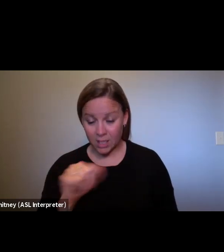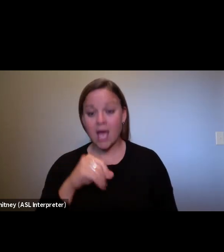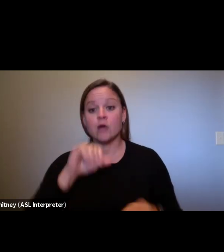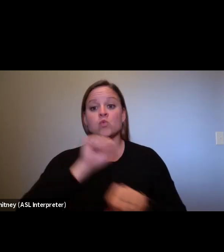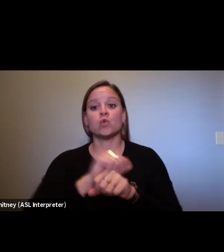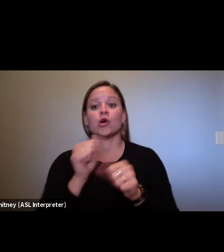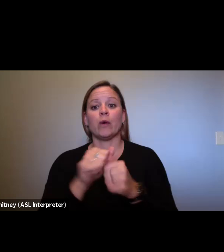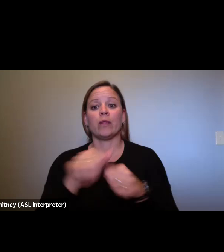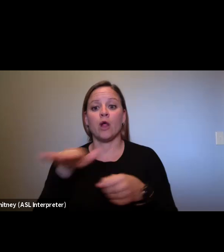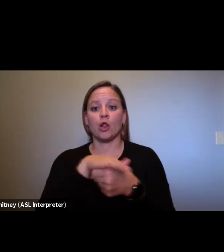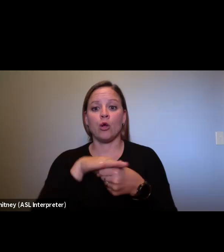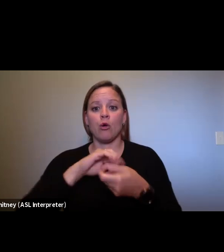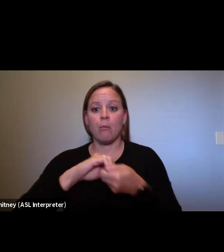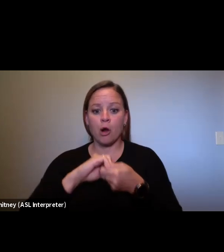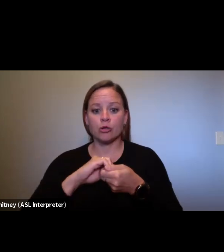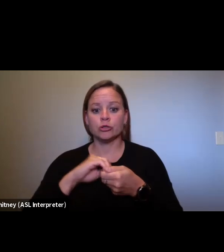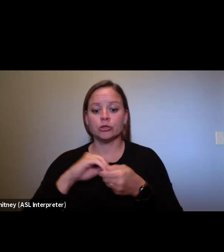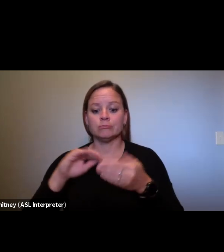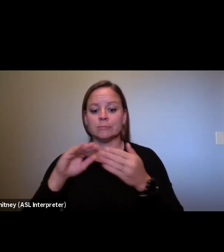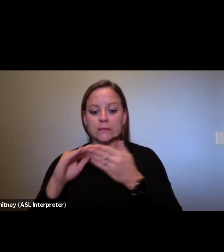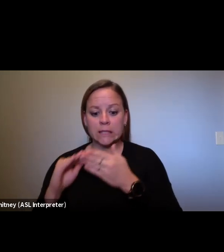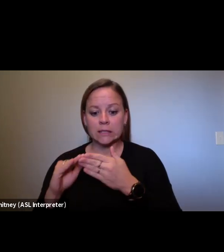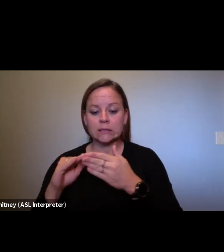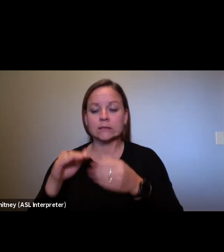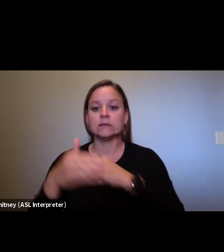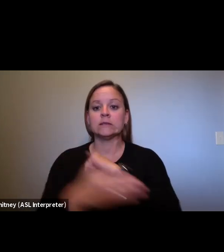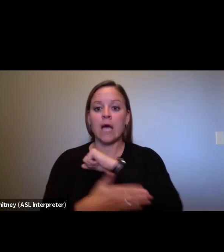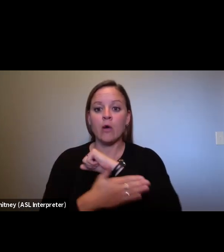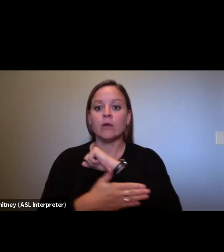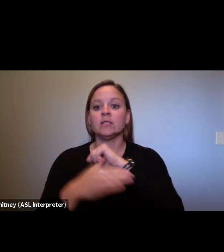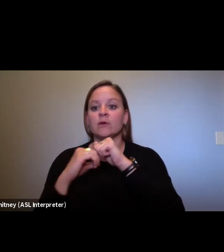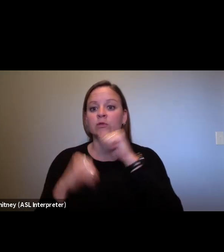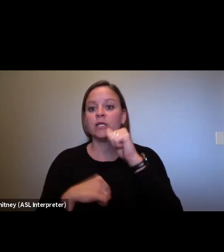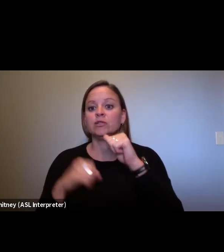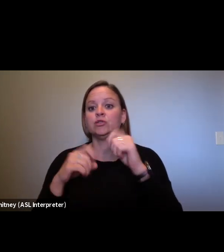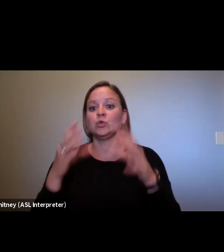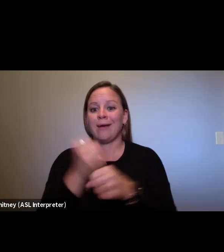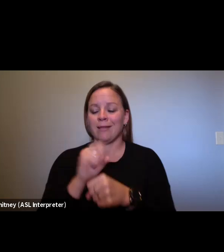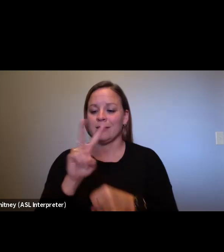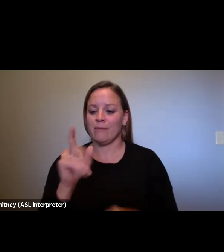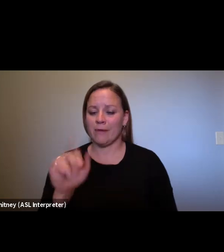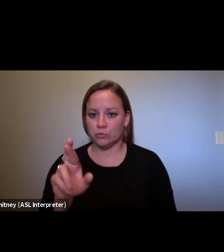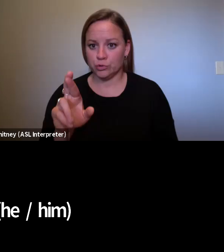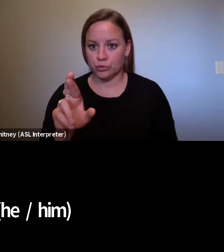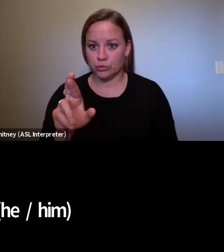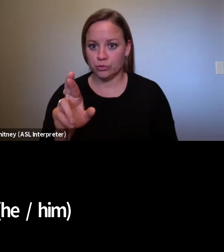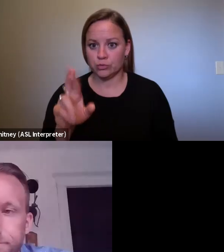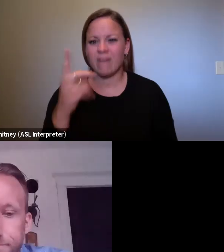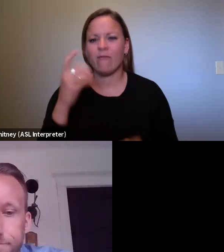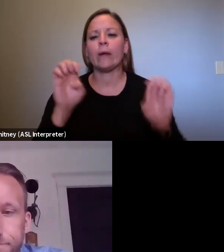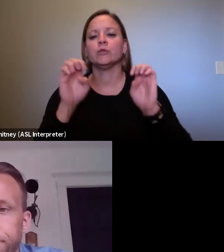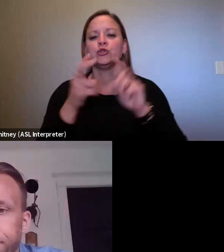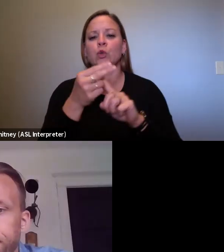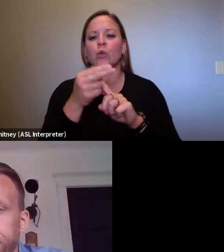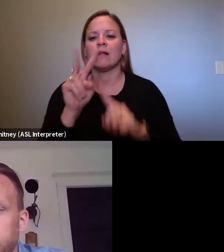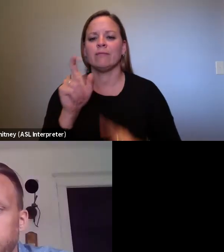local partners, local cities, county, and foundations to bring those vouchers for emergency rooms, emergency hotel